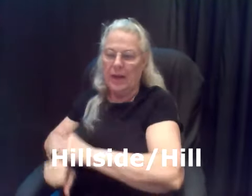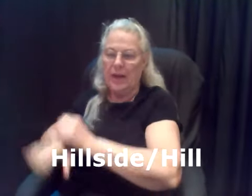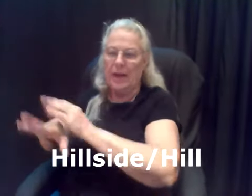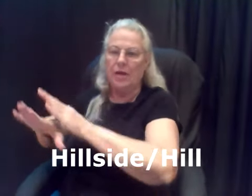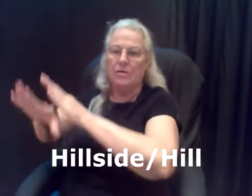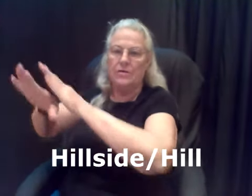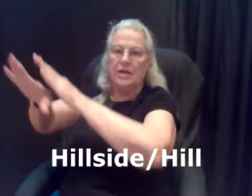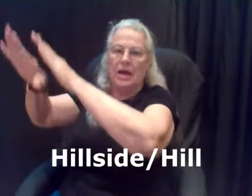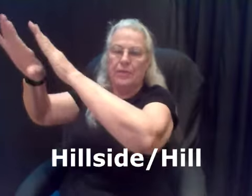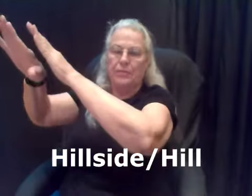Hillside.